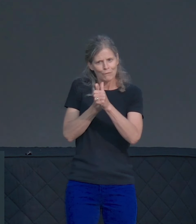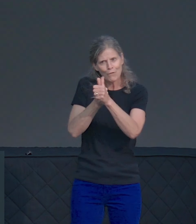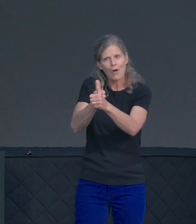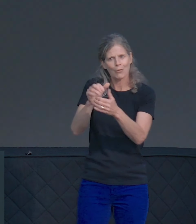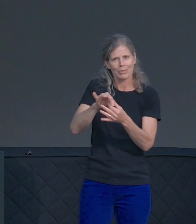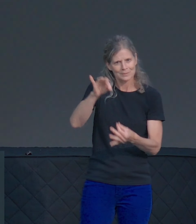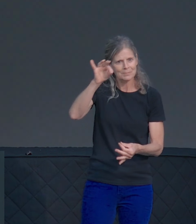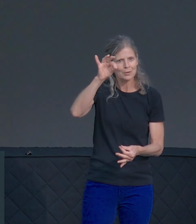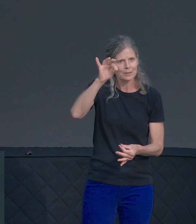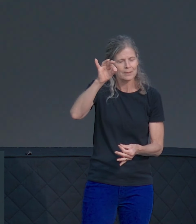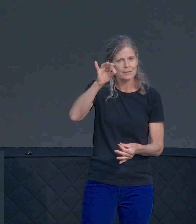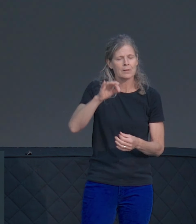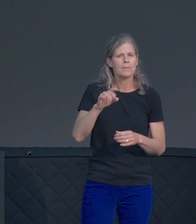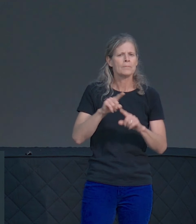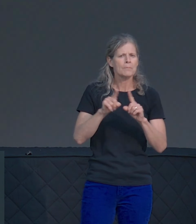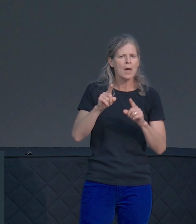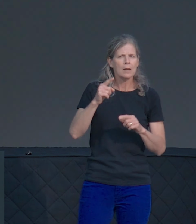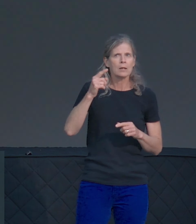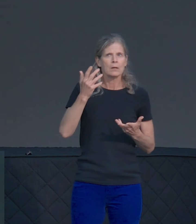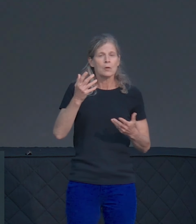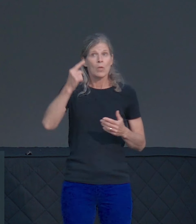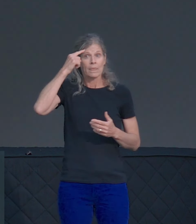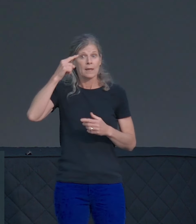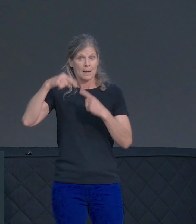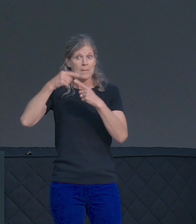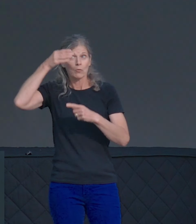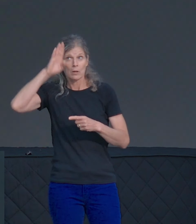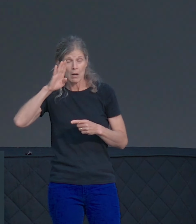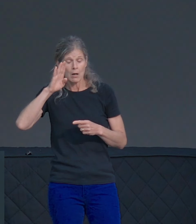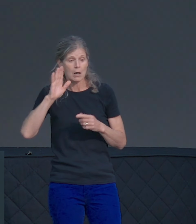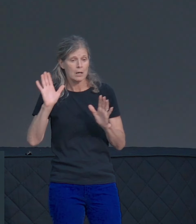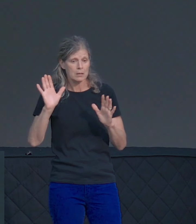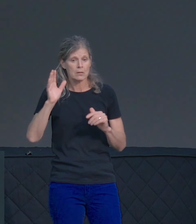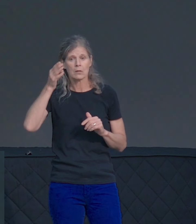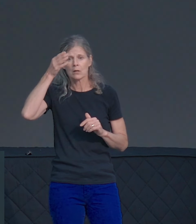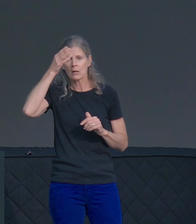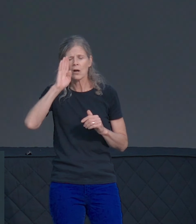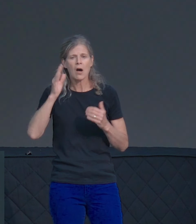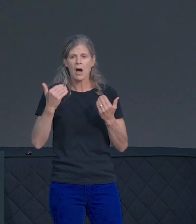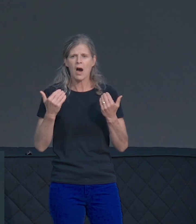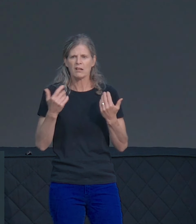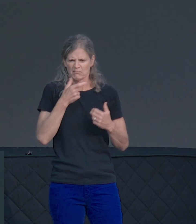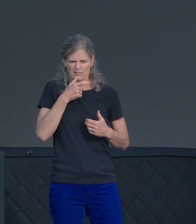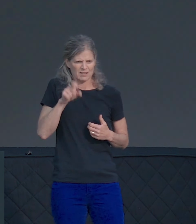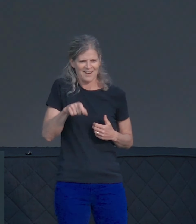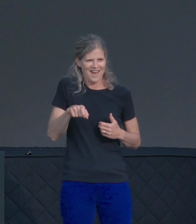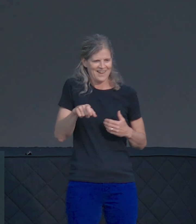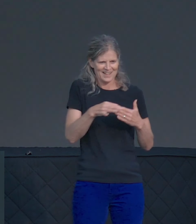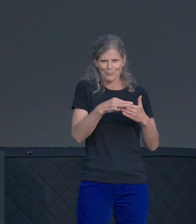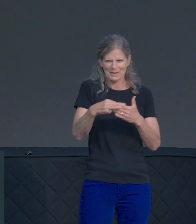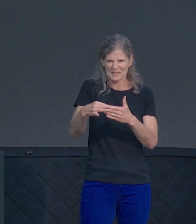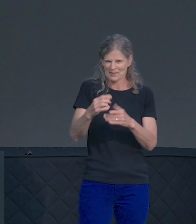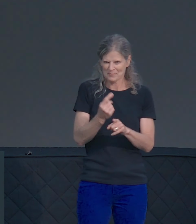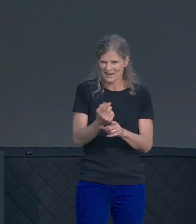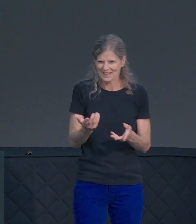Spirit. But when we think about God, God has no need to be led, does